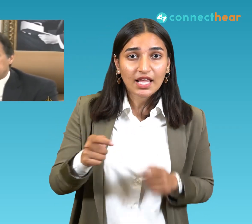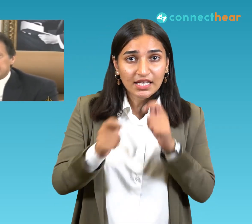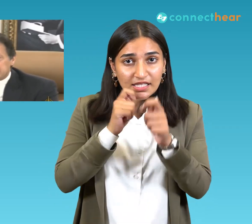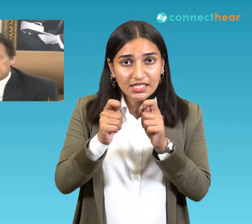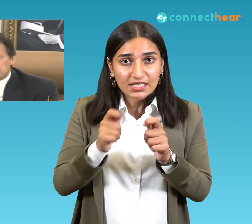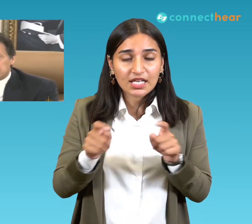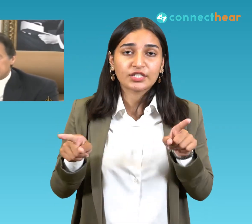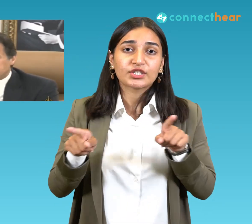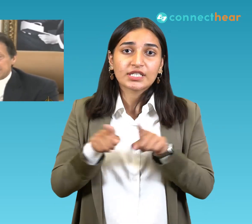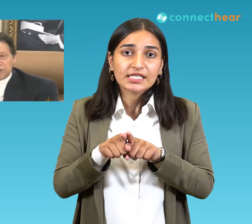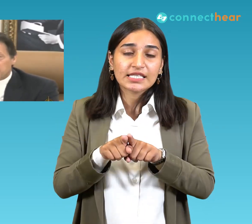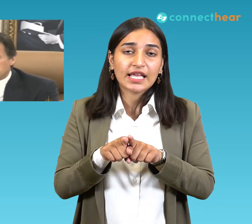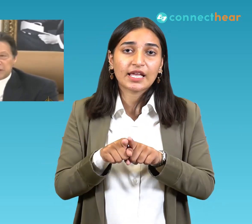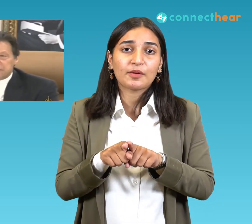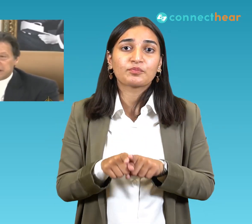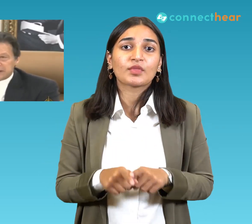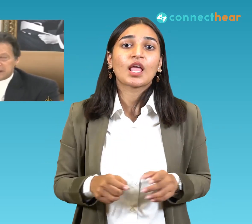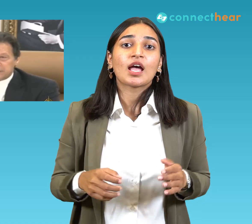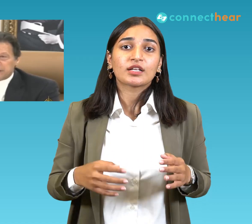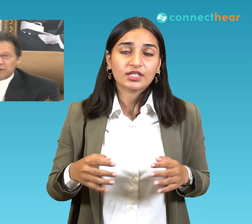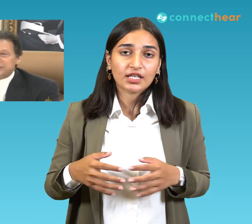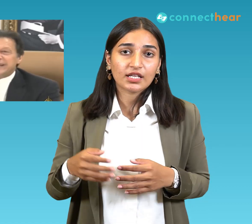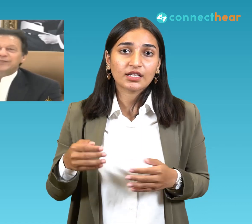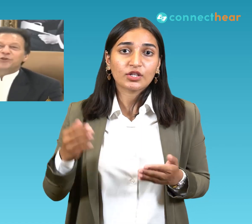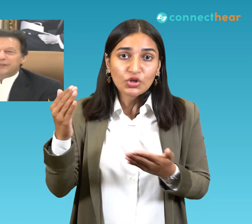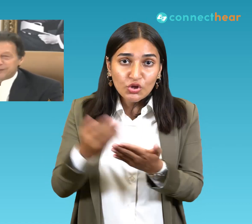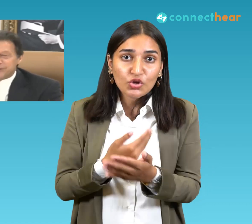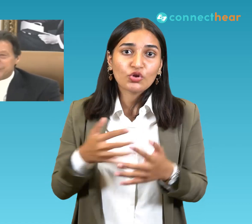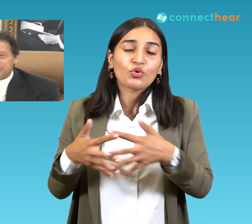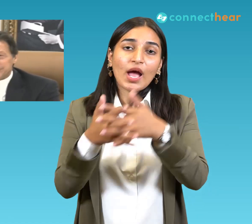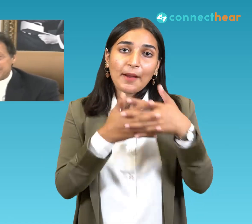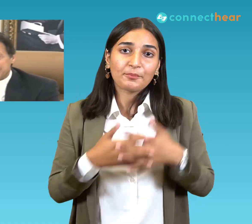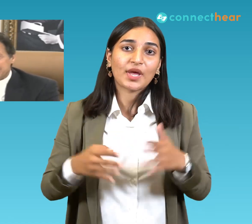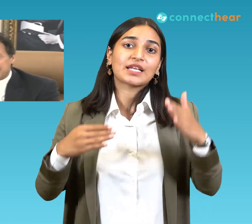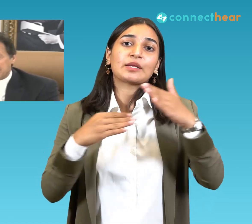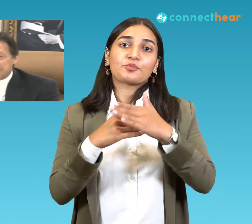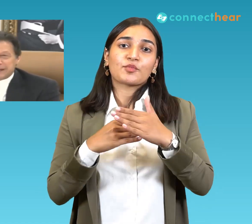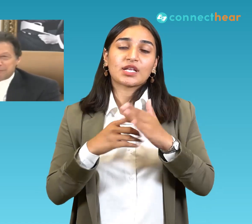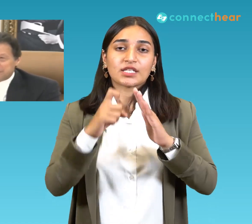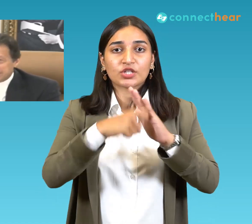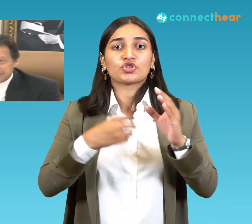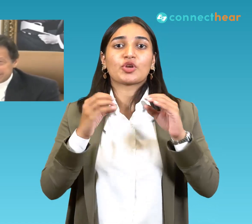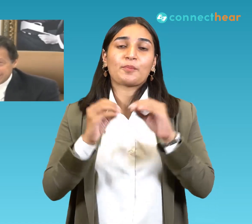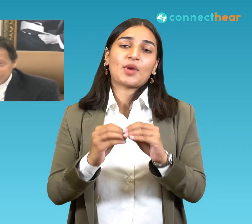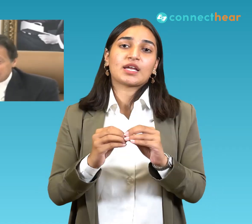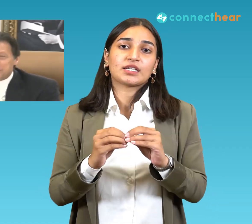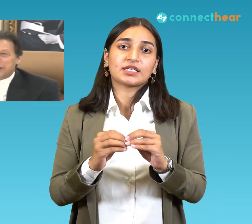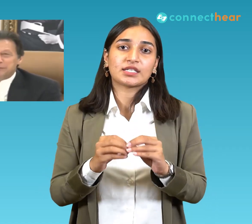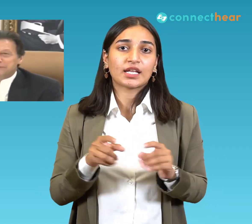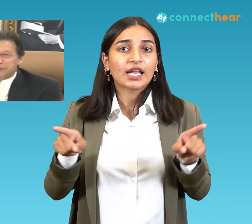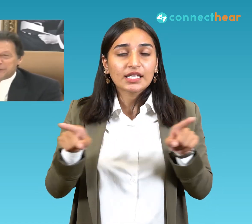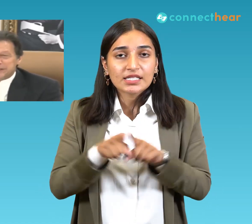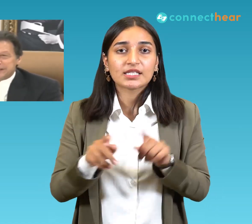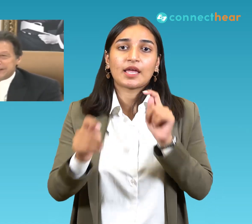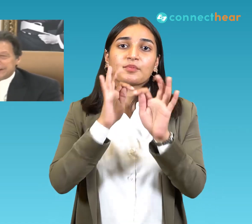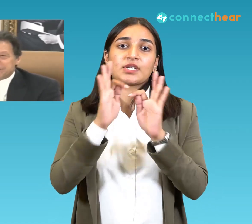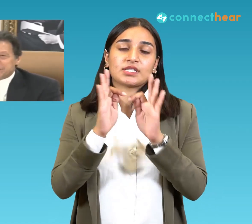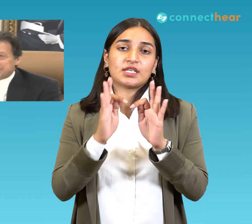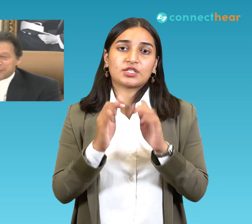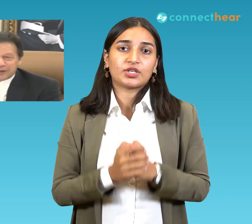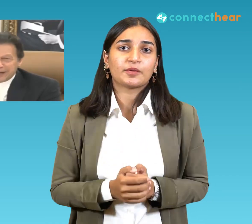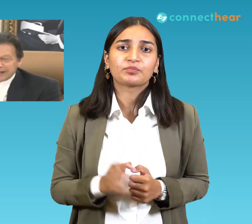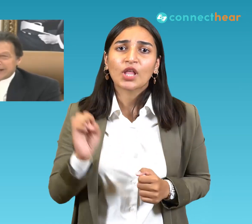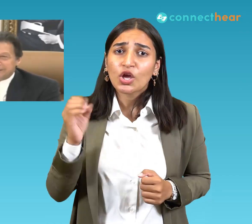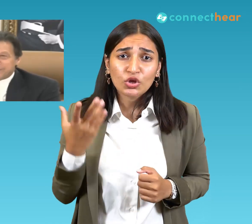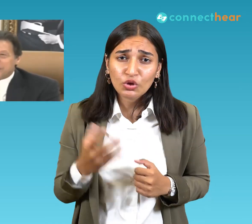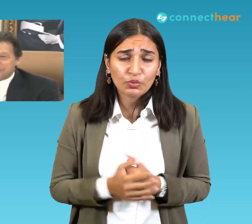President-elect Biden is not going to reverse this because there is no other solution. I mean, there is only one way forward.